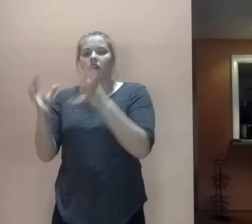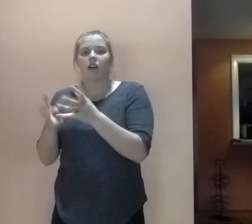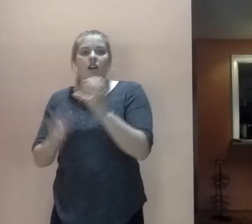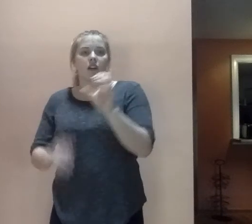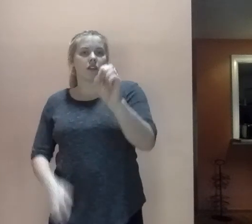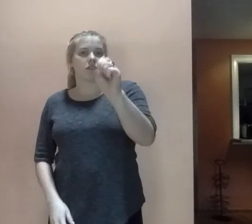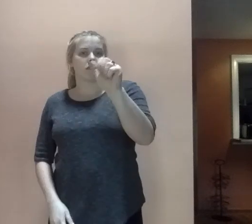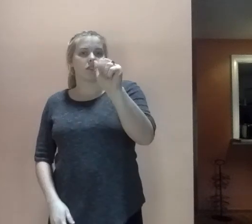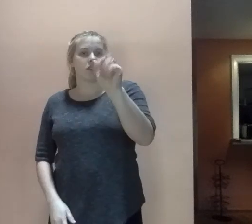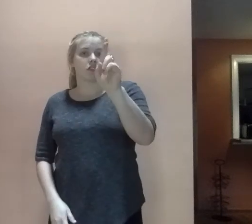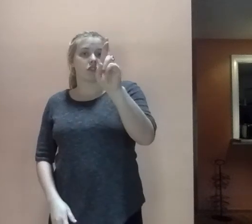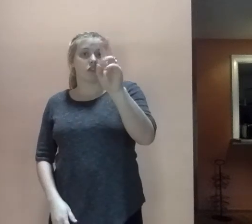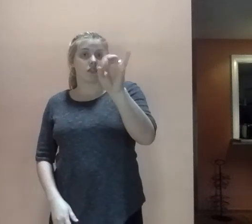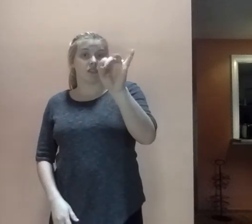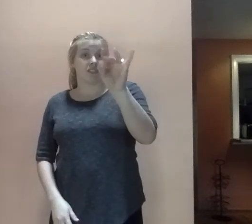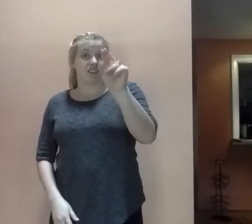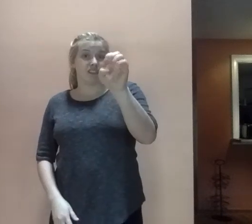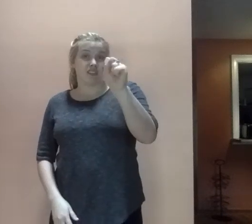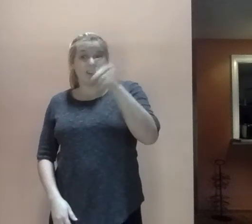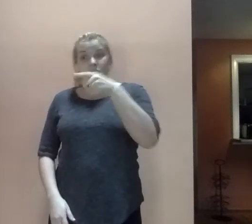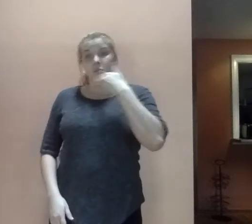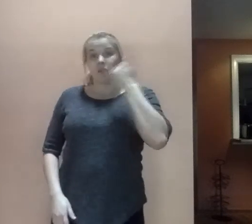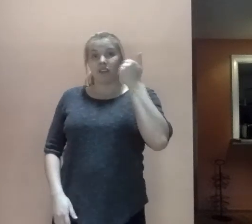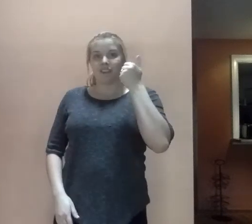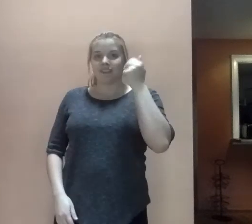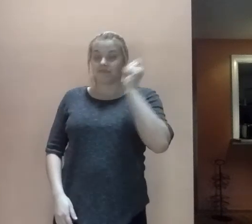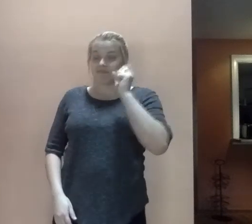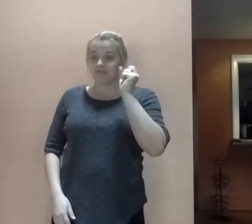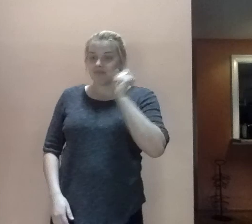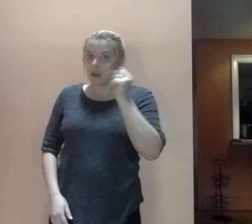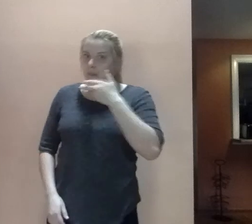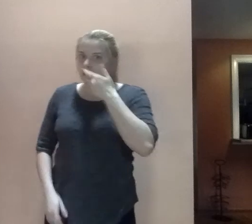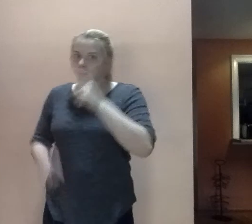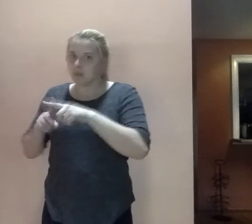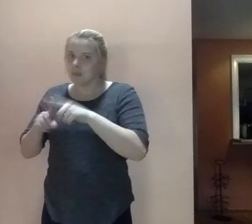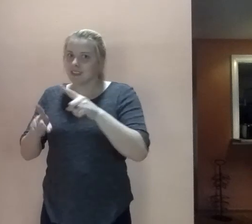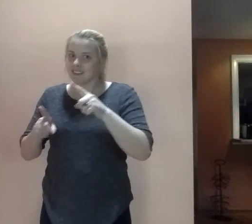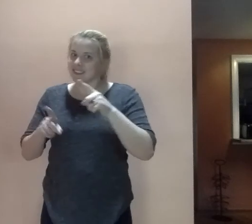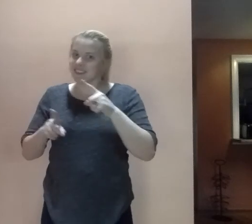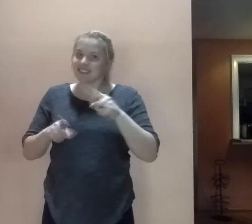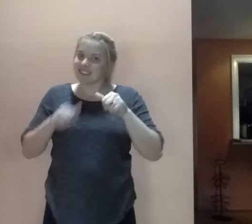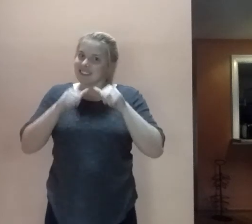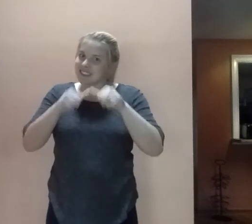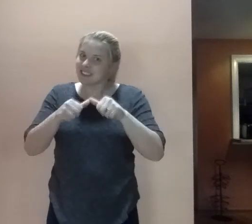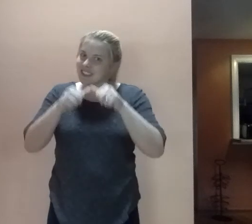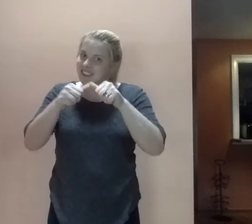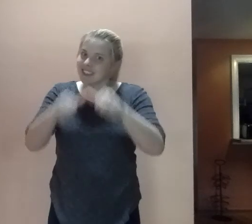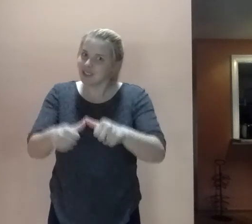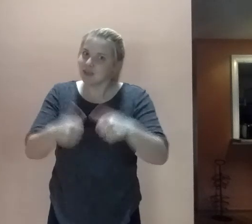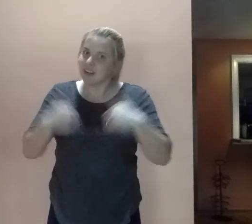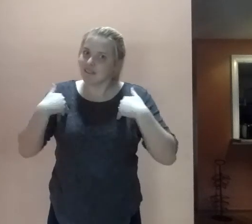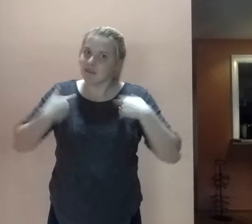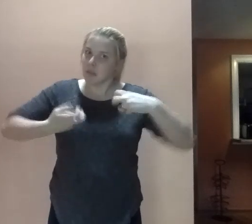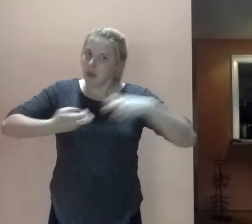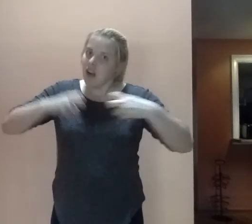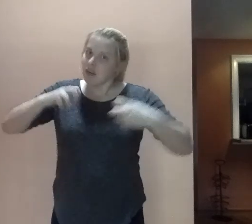doesn't make it healthy. It just makes it less toxic. Farmed fish is by no means healthier. All the antibiotics that these